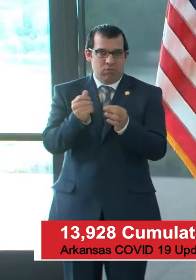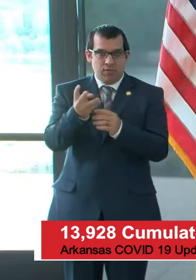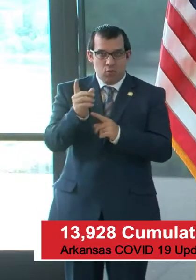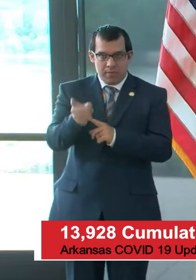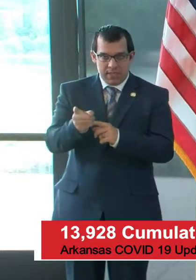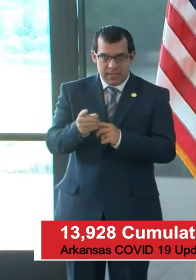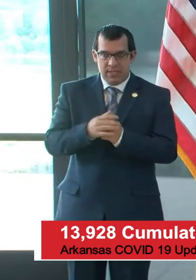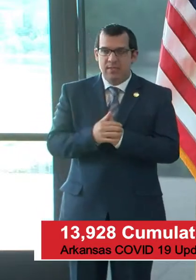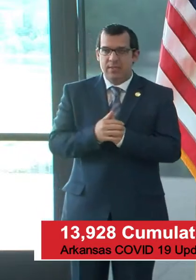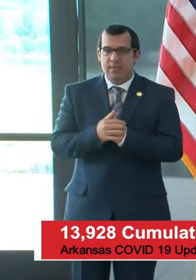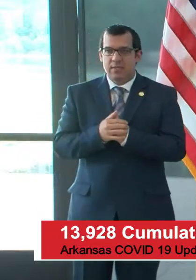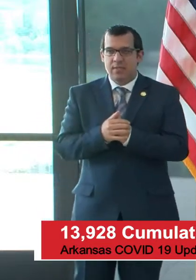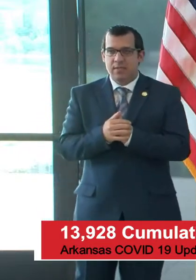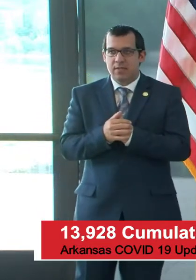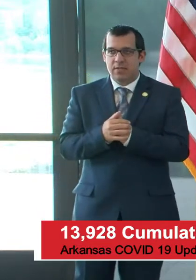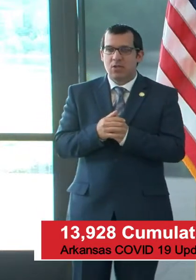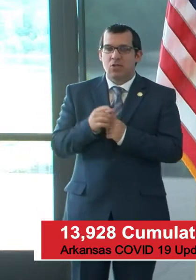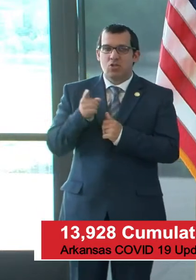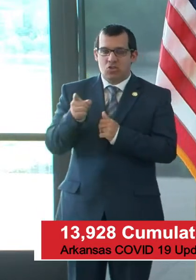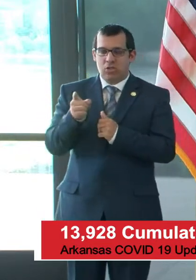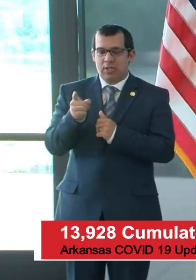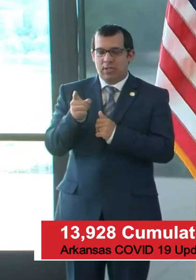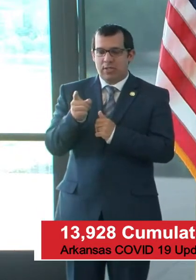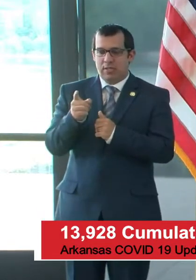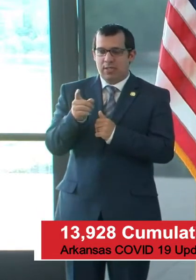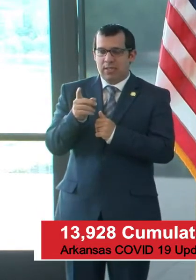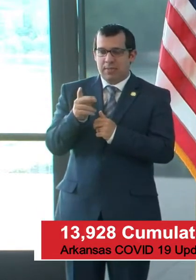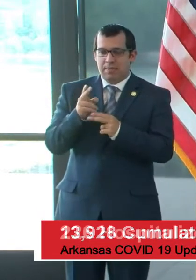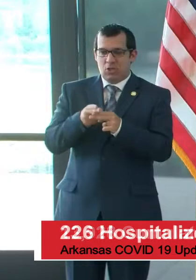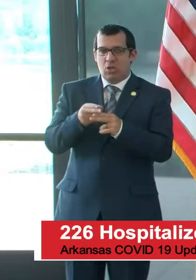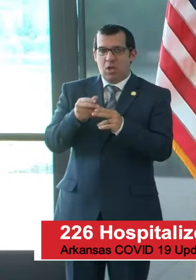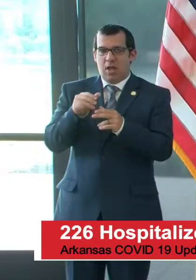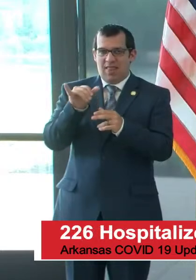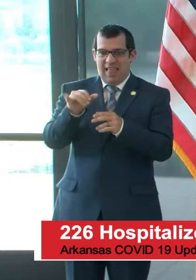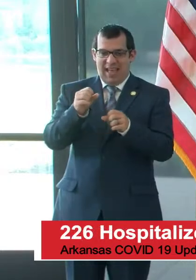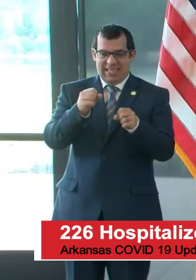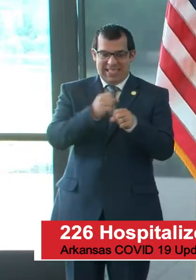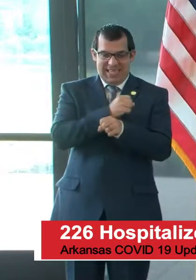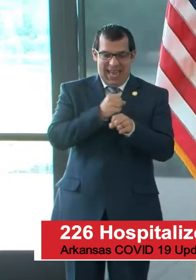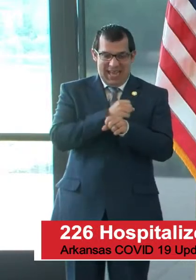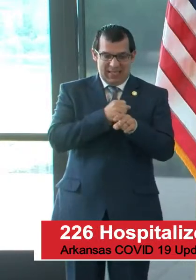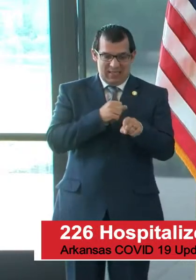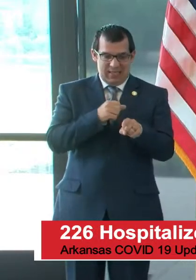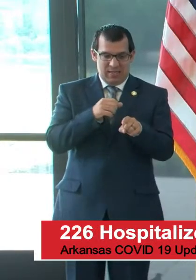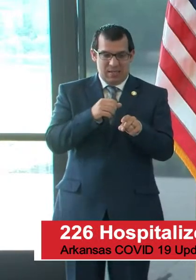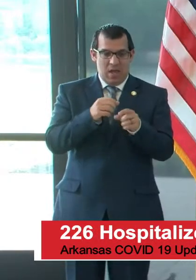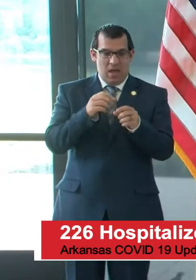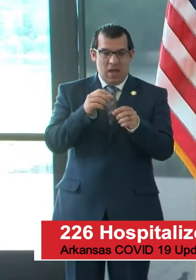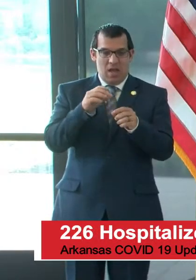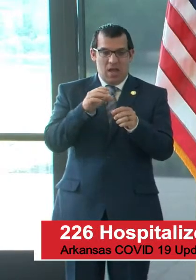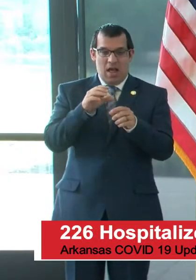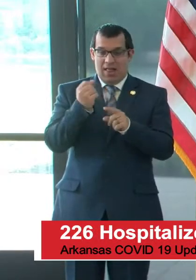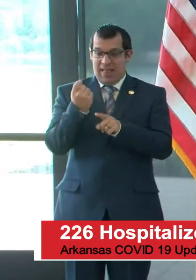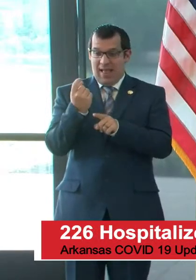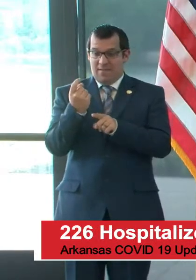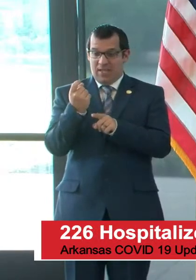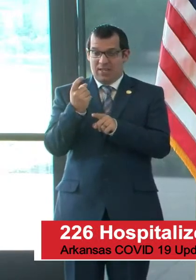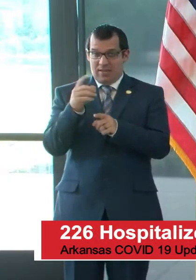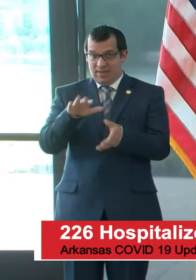minutes, and she pointed out under the statistics that of those 11 new deaths,